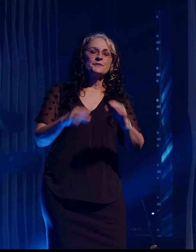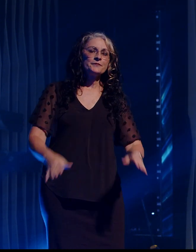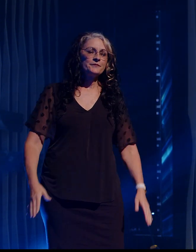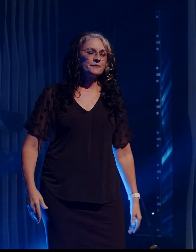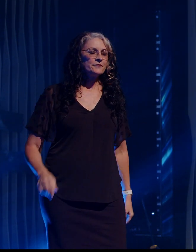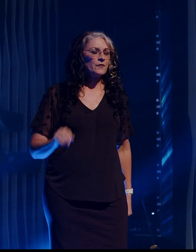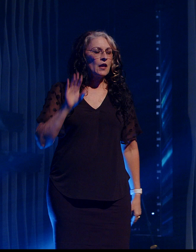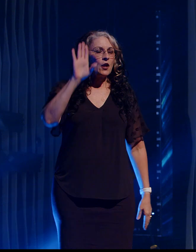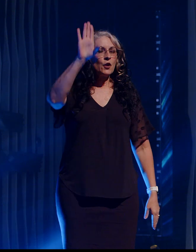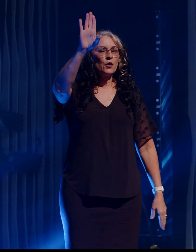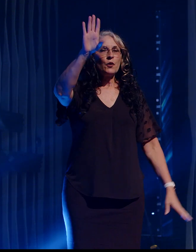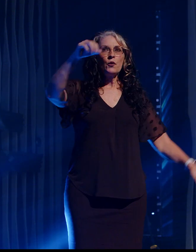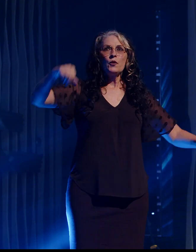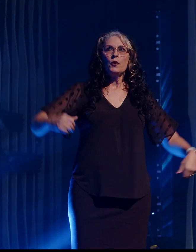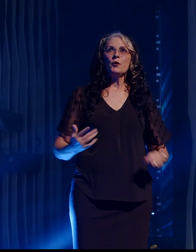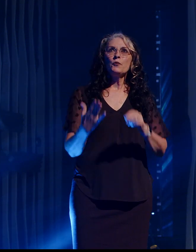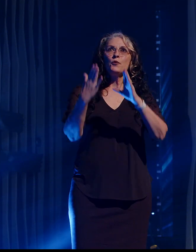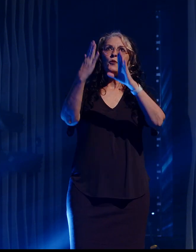Your